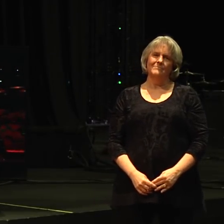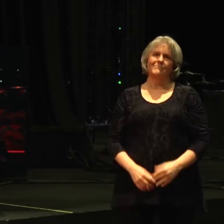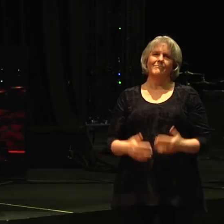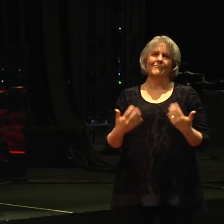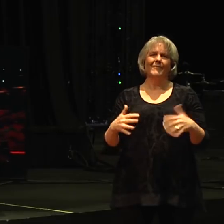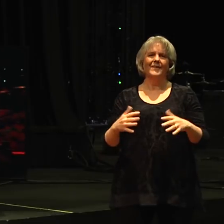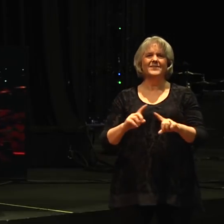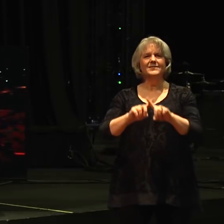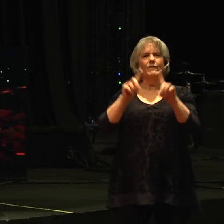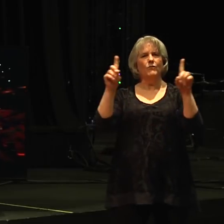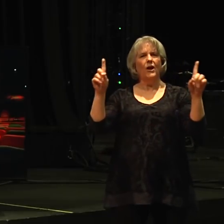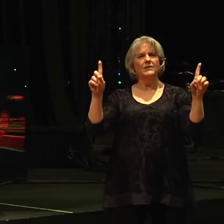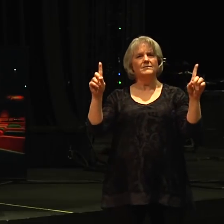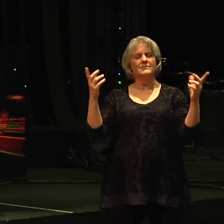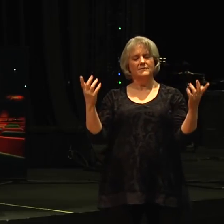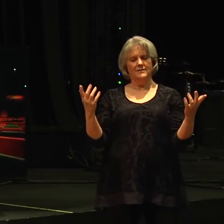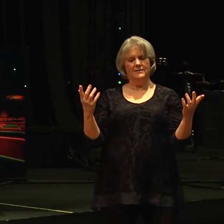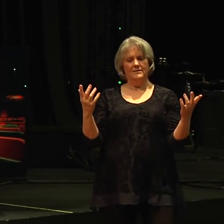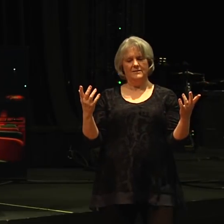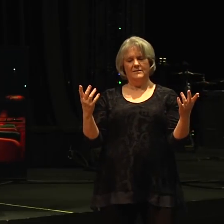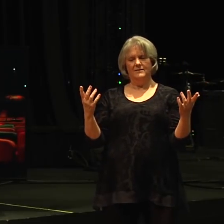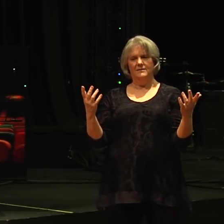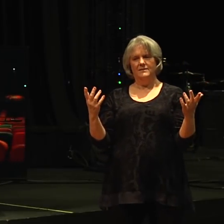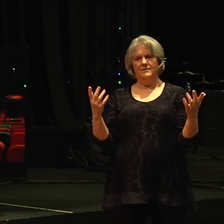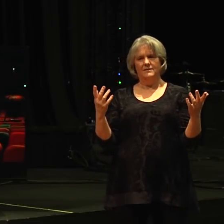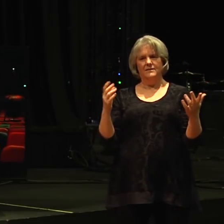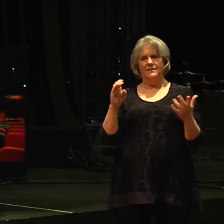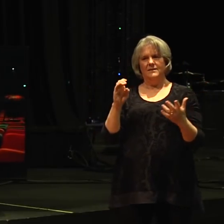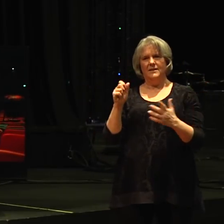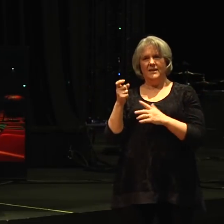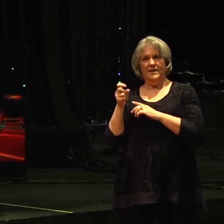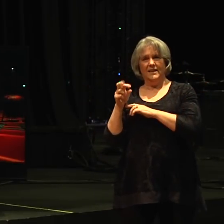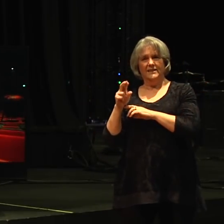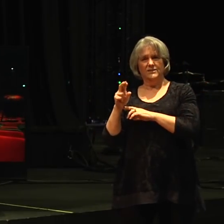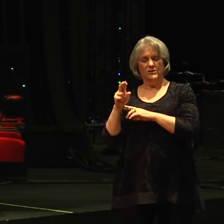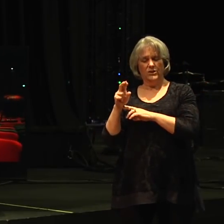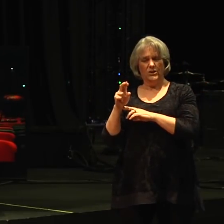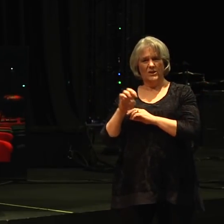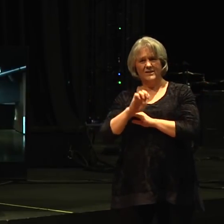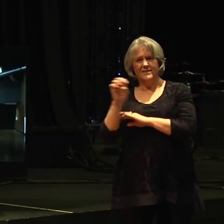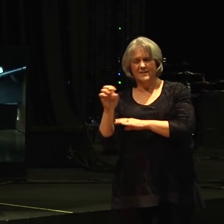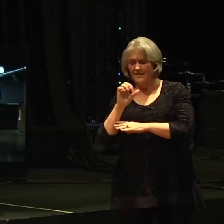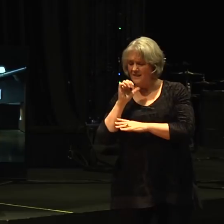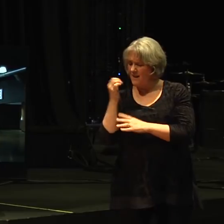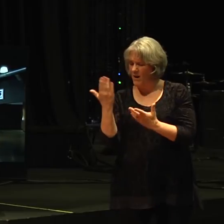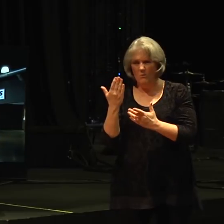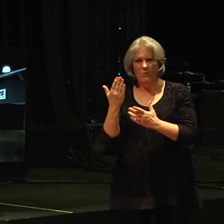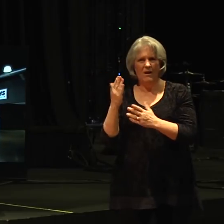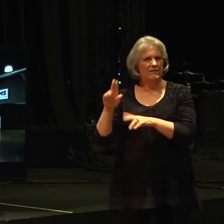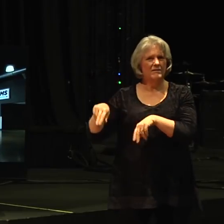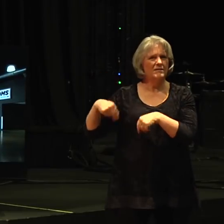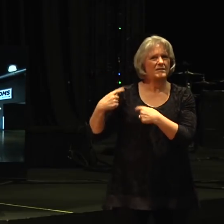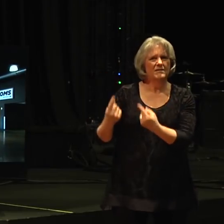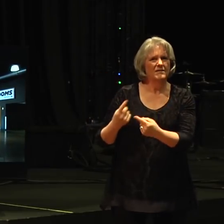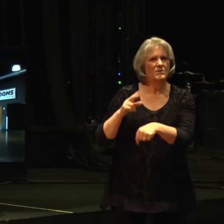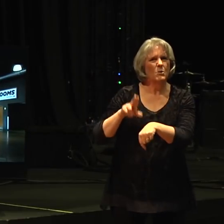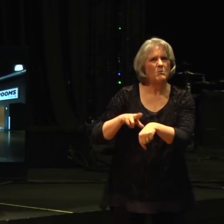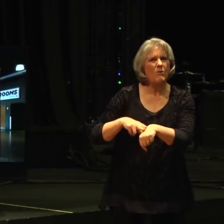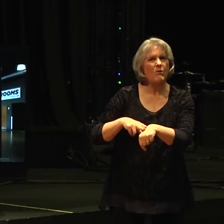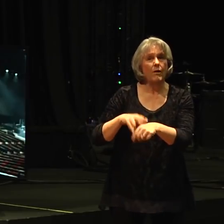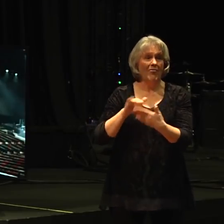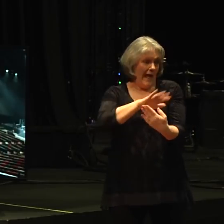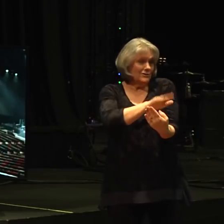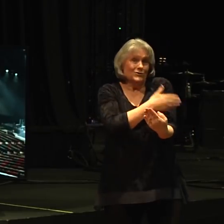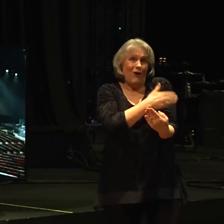This is just different. I mean, this Easter is not what we're used to. I mean, the song that the band just played, that's what we're used